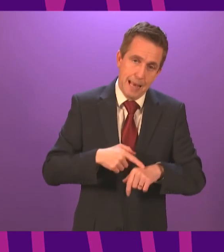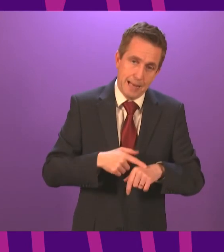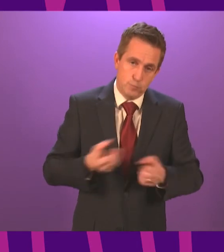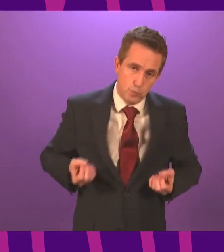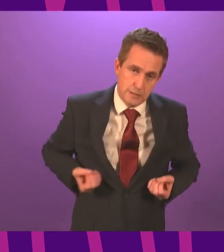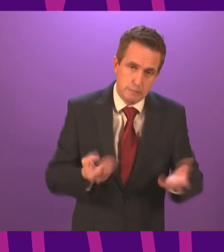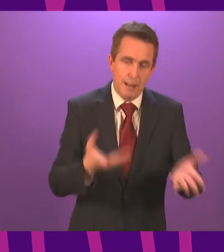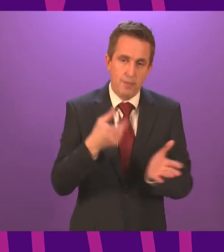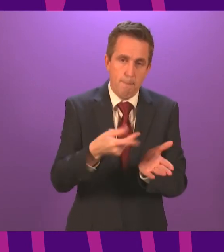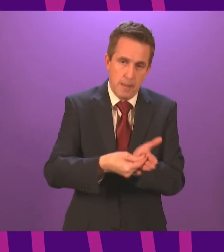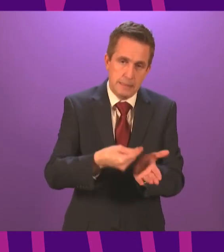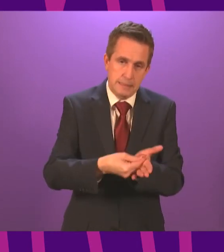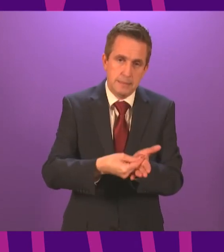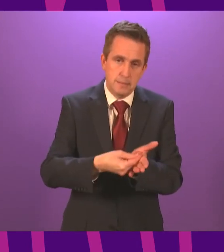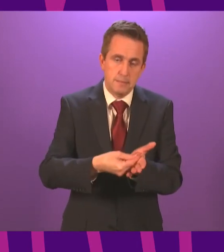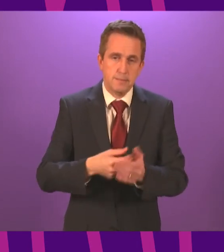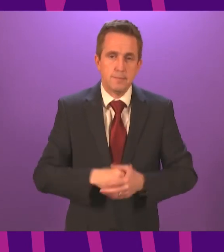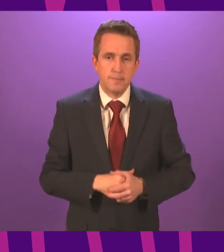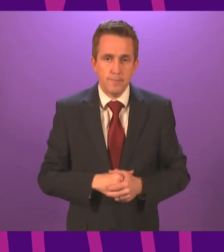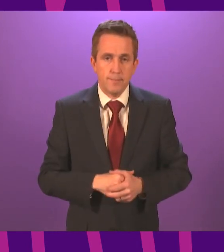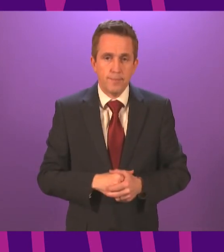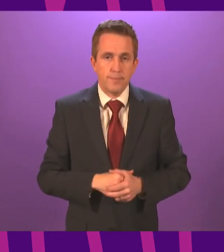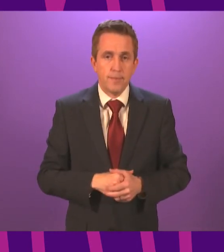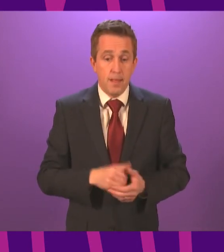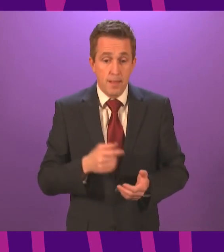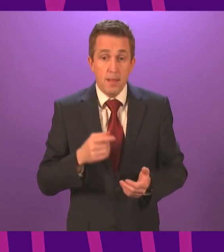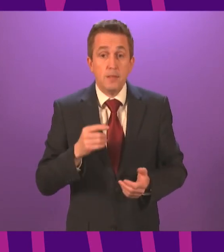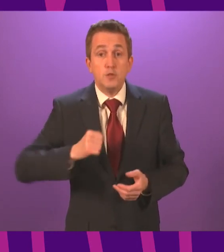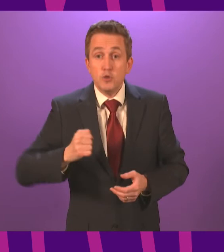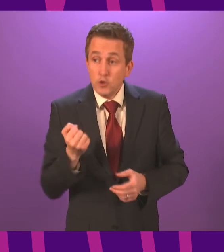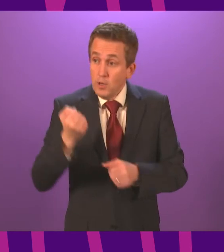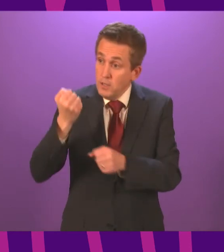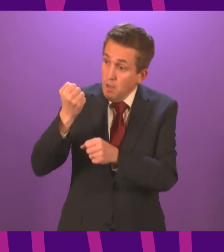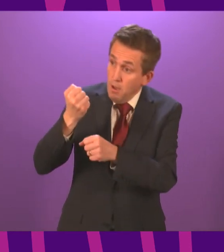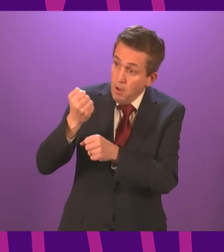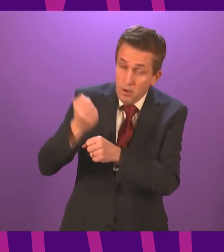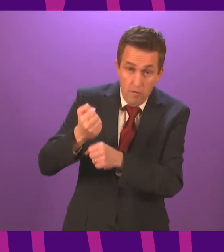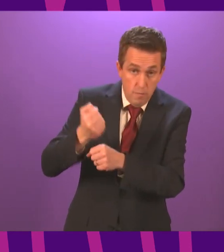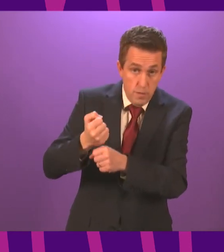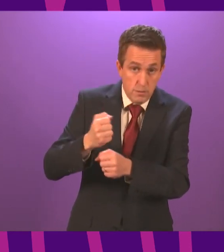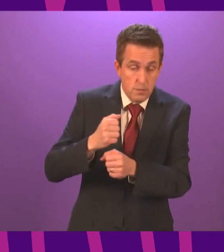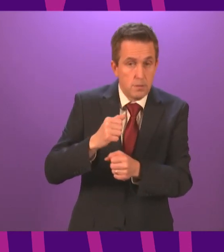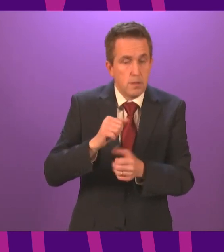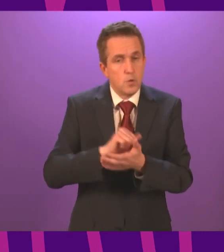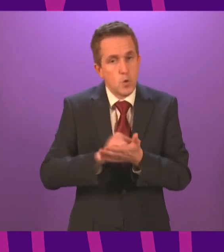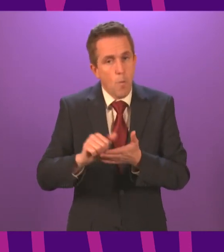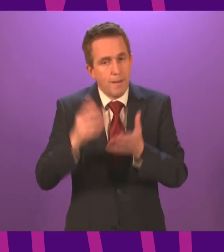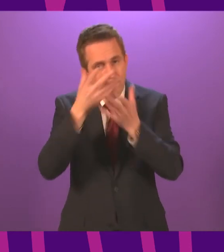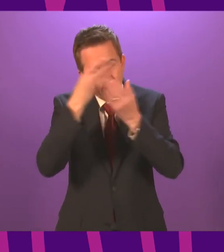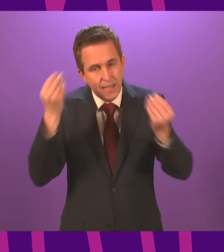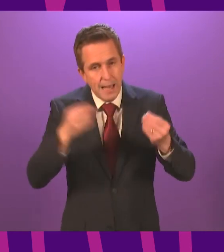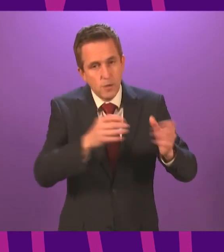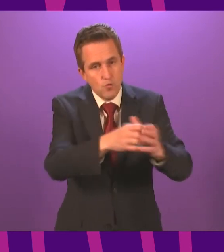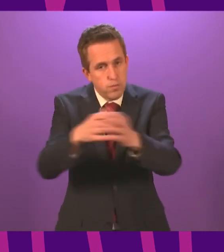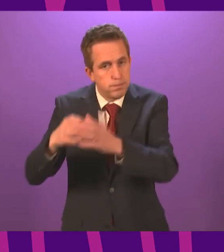also allow support to be provided for those the Scottish Government have all too often allowed to slip through the cracks. For